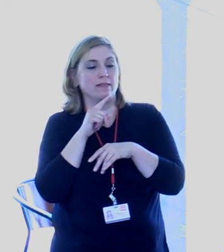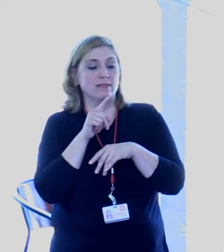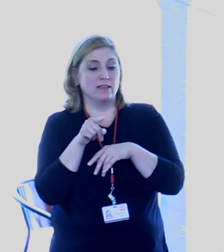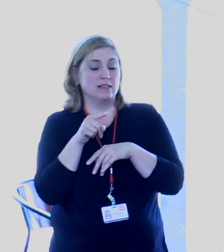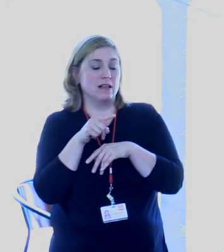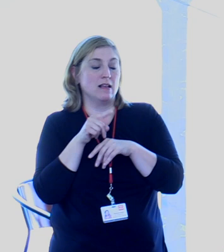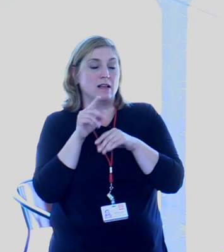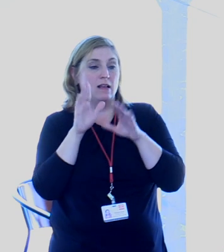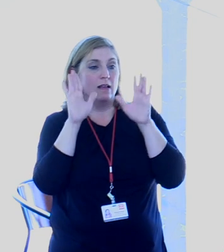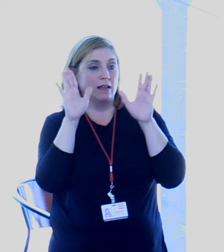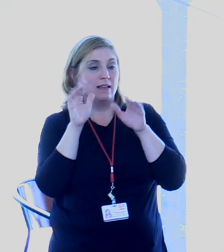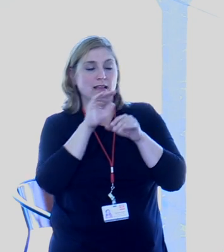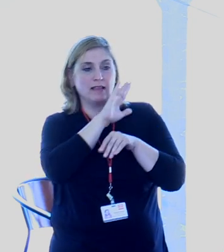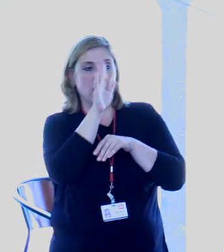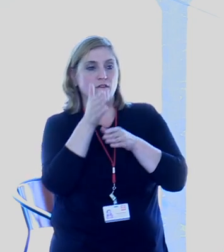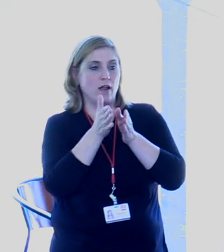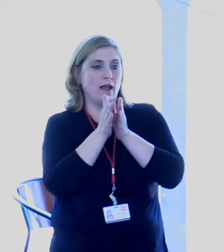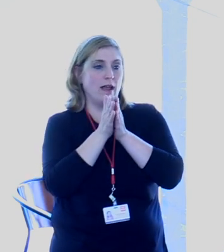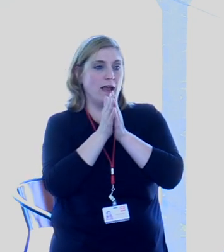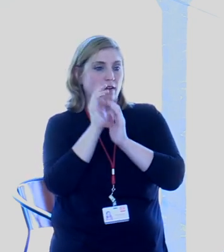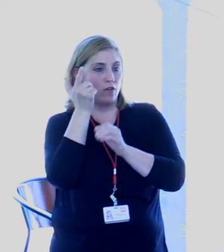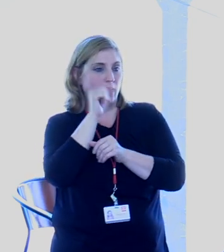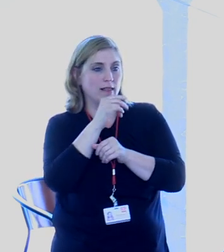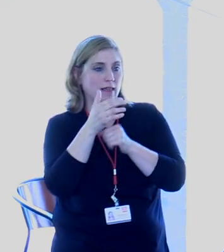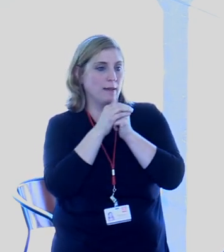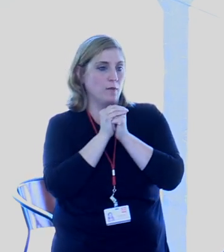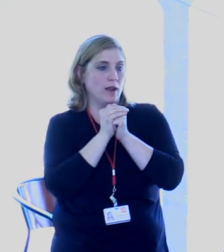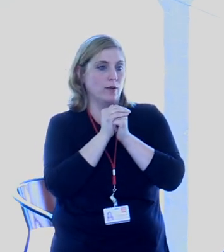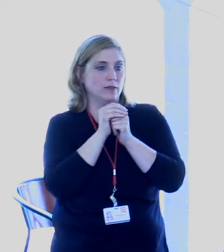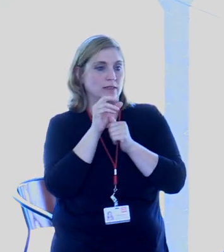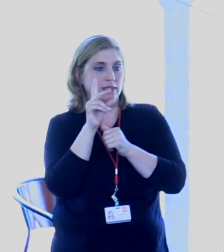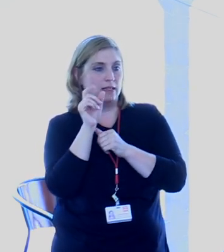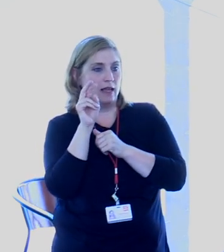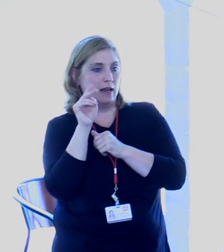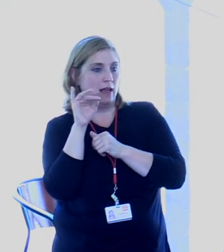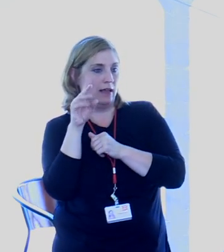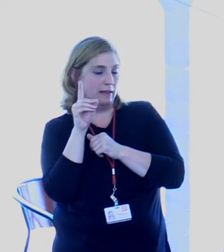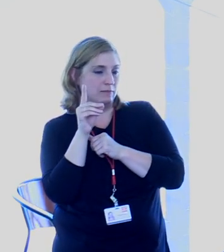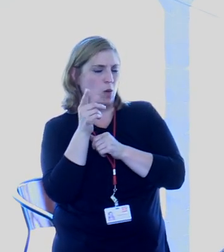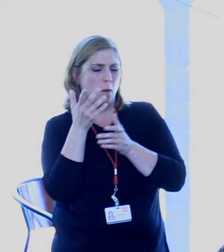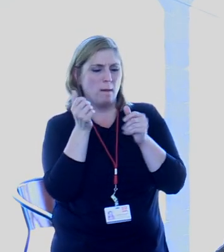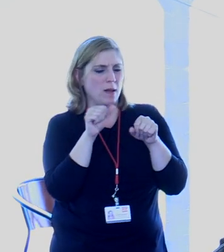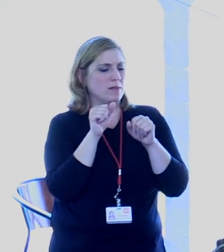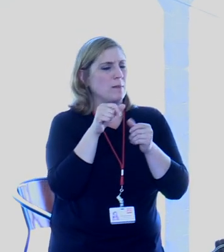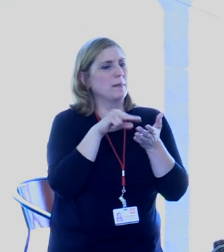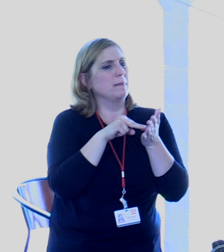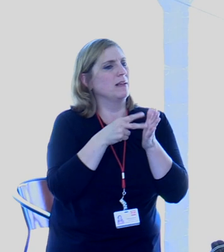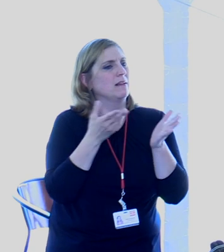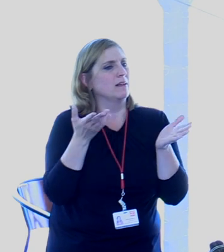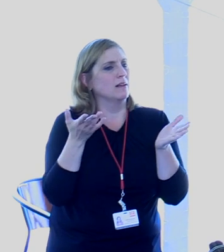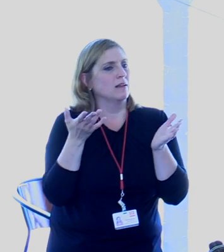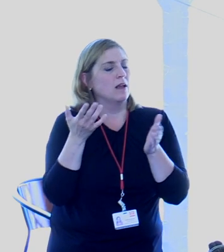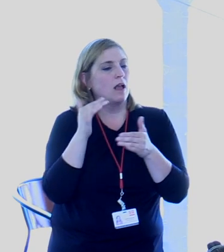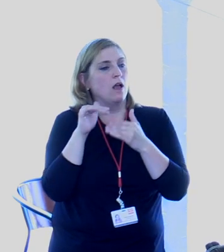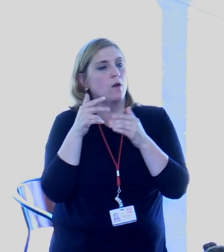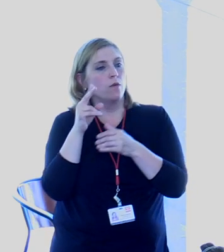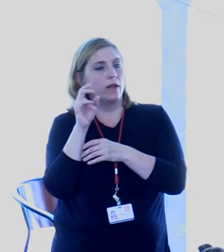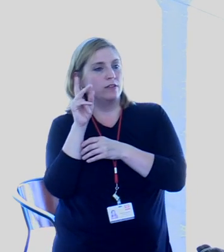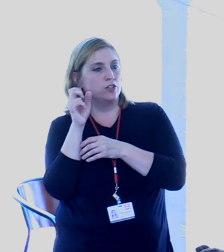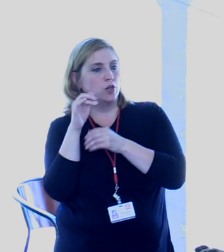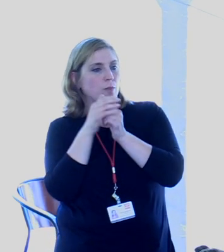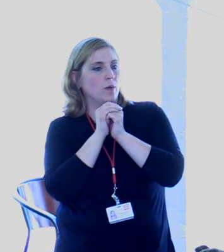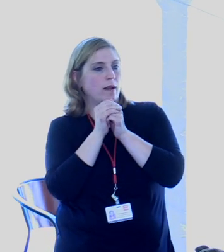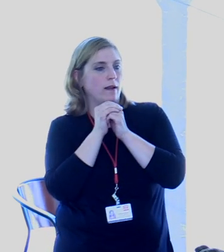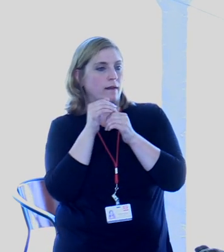extraordinary. He had never asked for anything in prayer that was denied. Now, what can this possibly mean? How can we render our